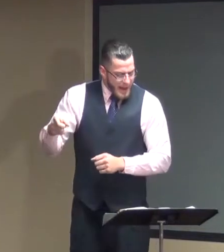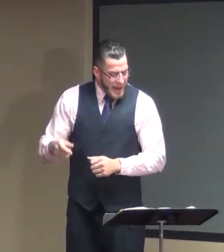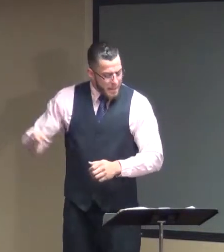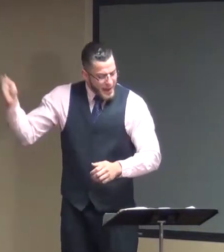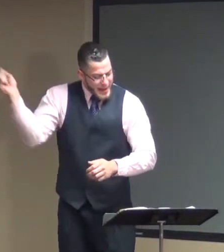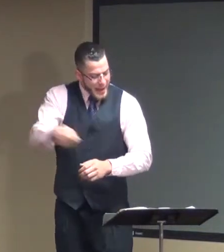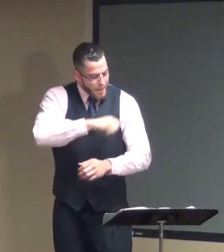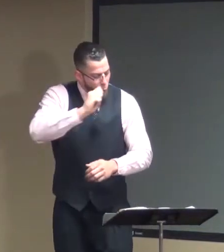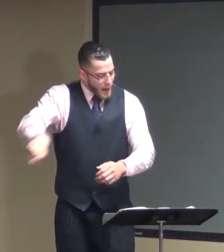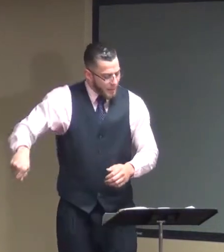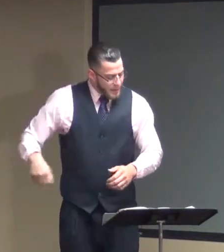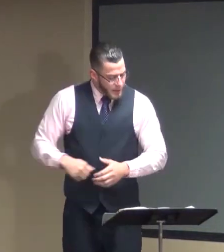him get whipped,